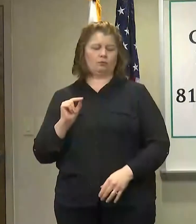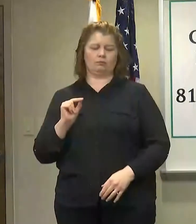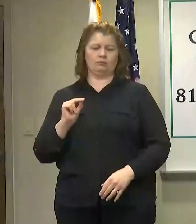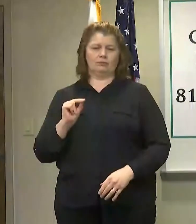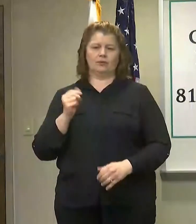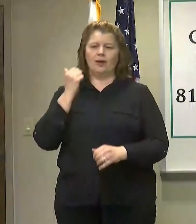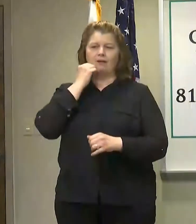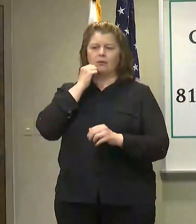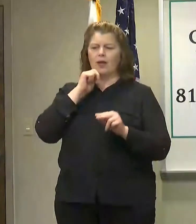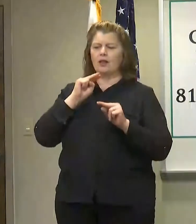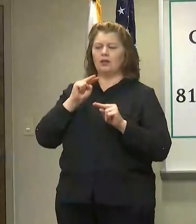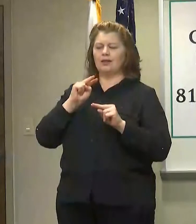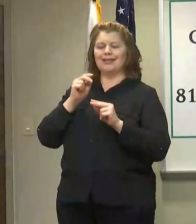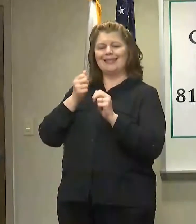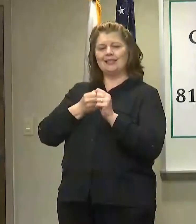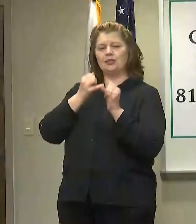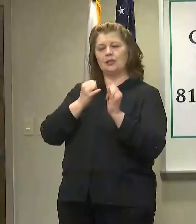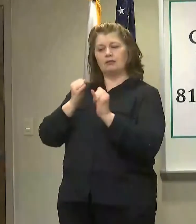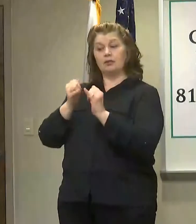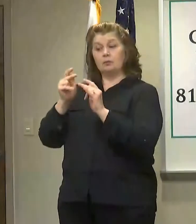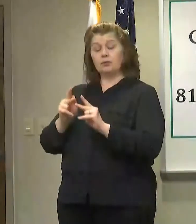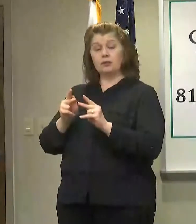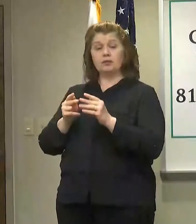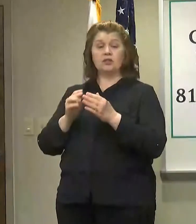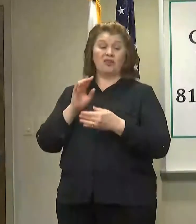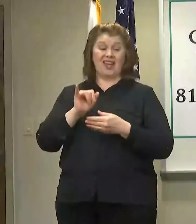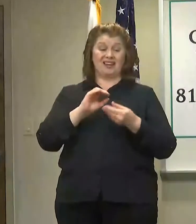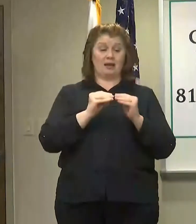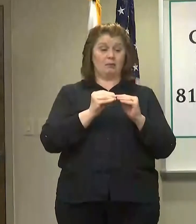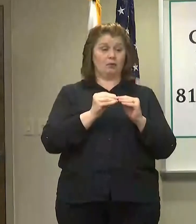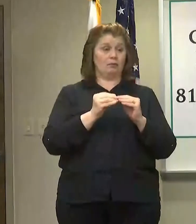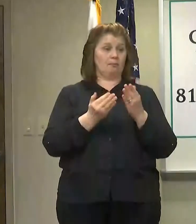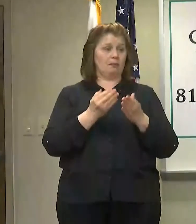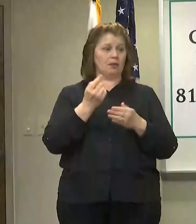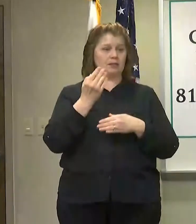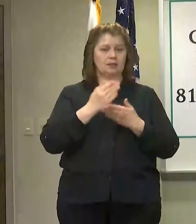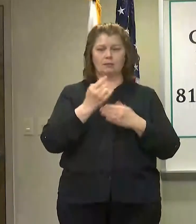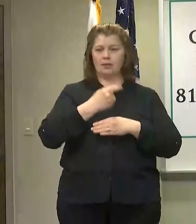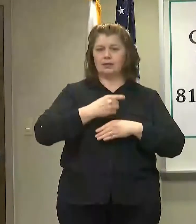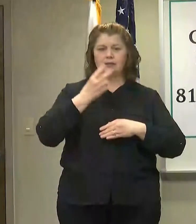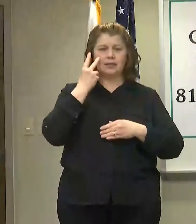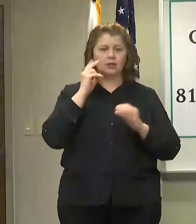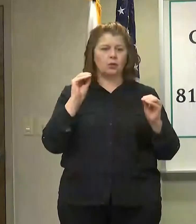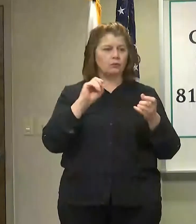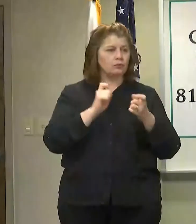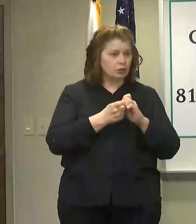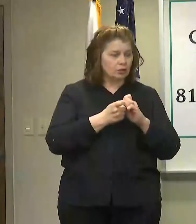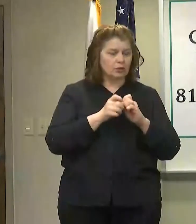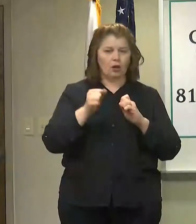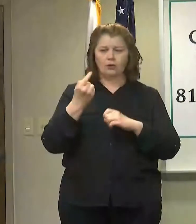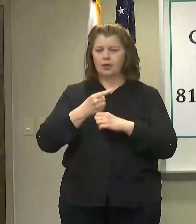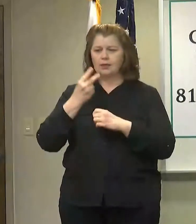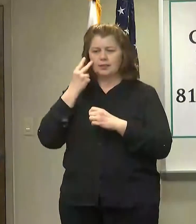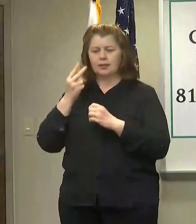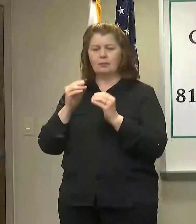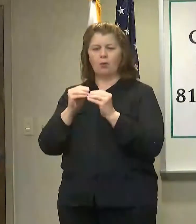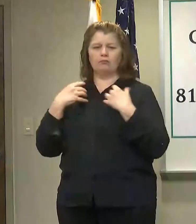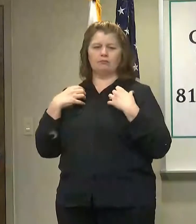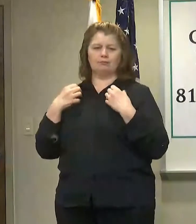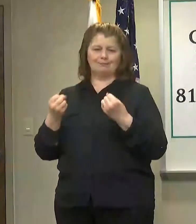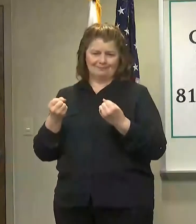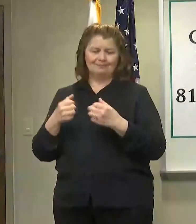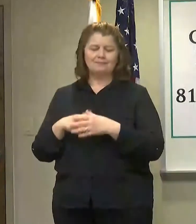we look at those. And so some days you may see no change in the numbers of recovered, and other days you may see more recovered. New locations